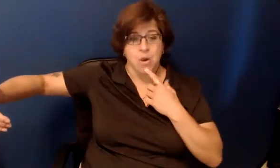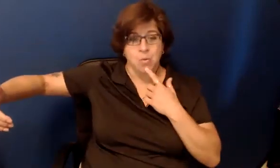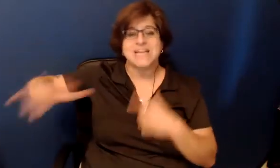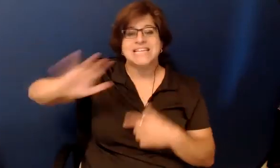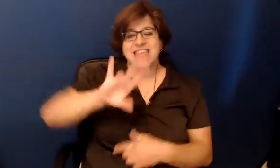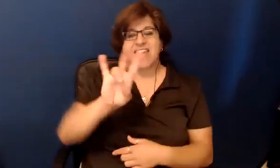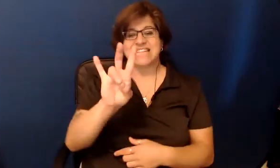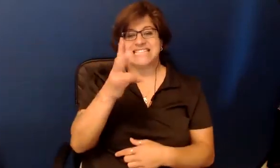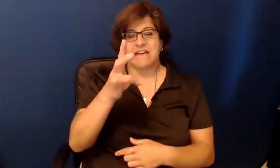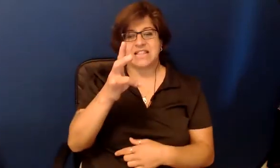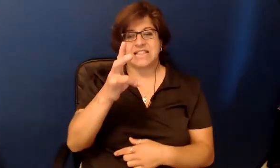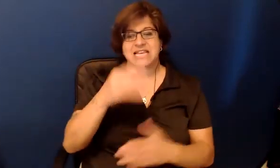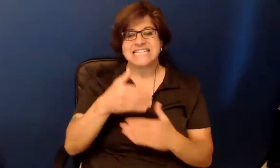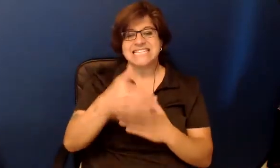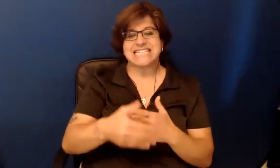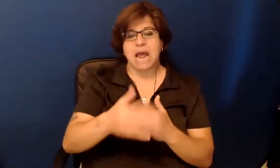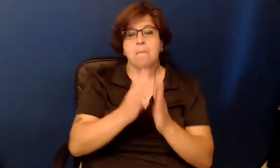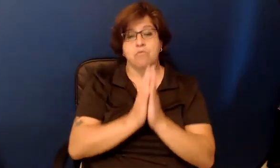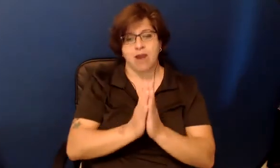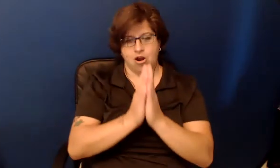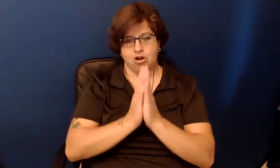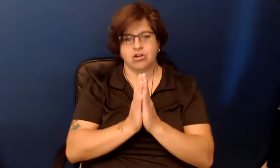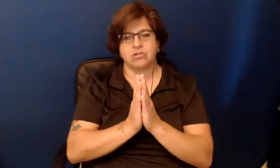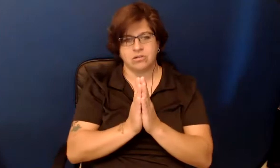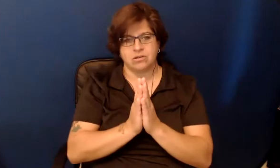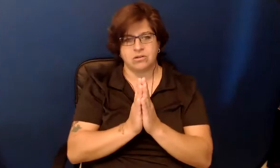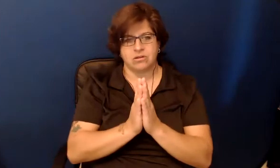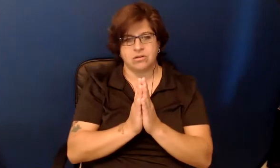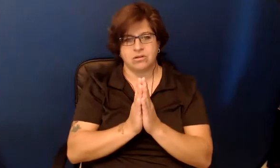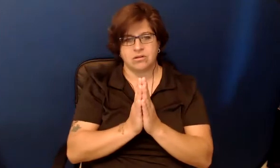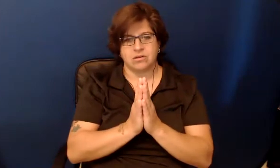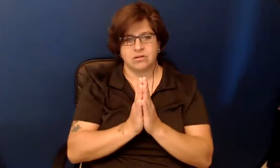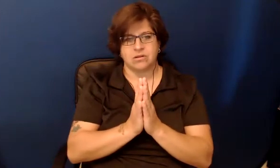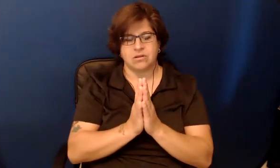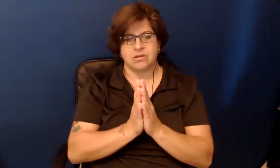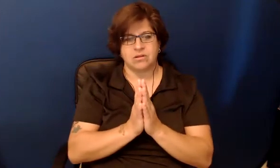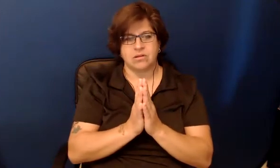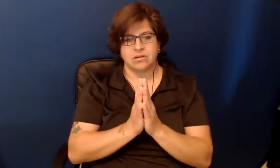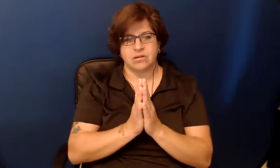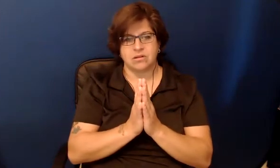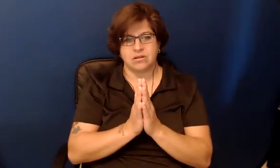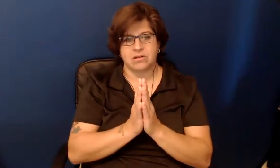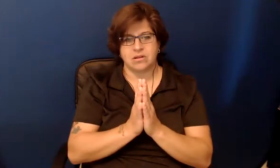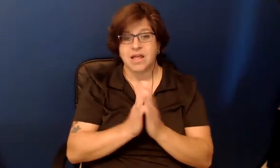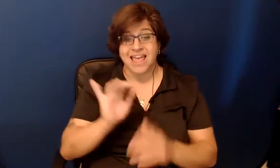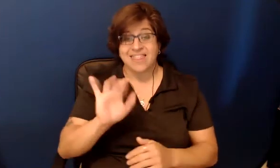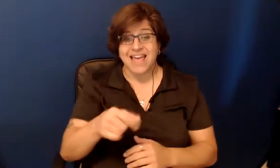he put his arm around me, and we said that 7th step prayer. which concluded the open